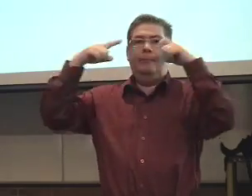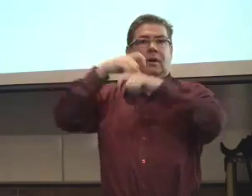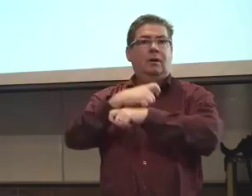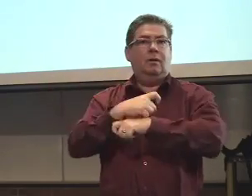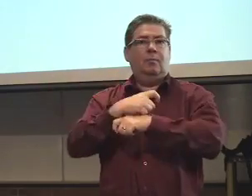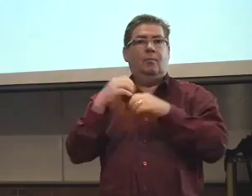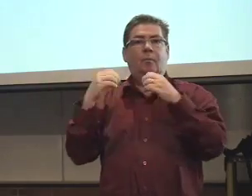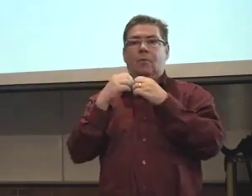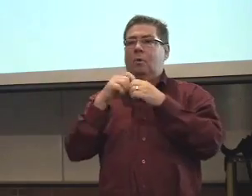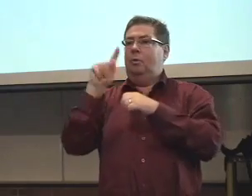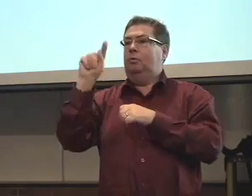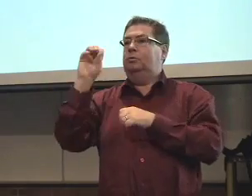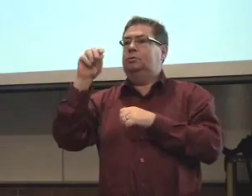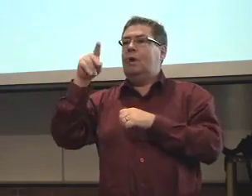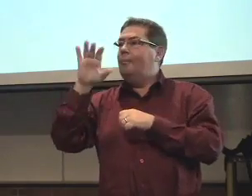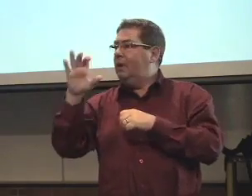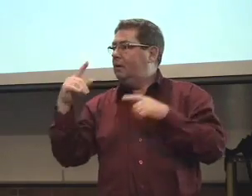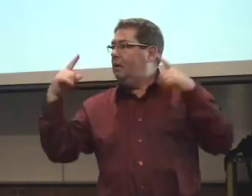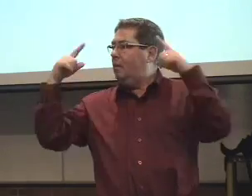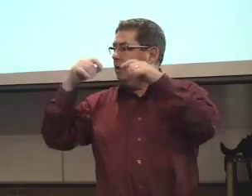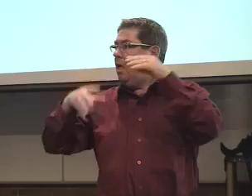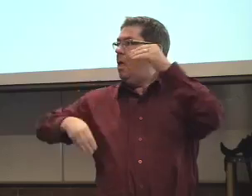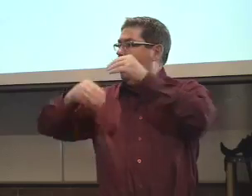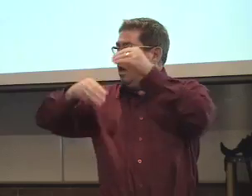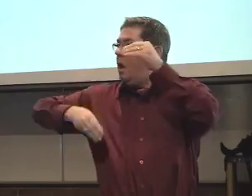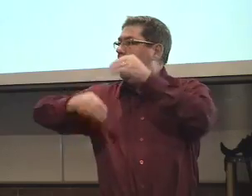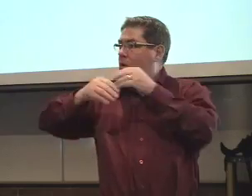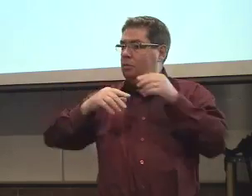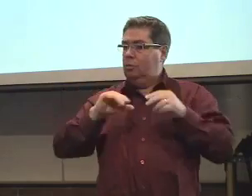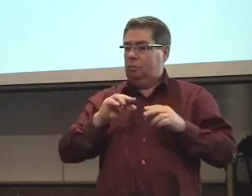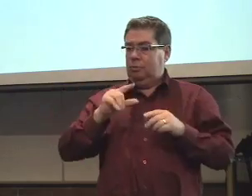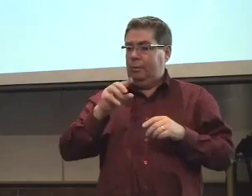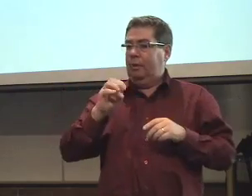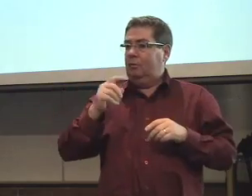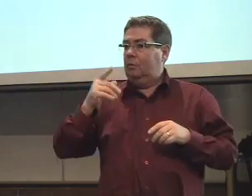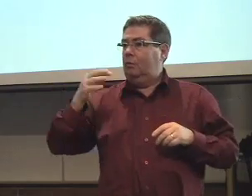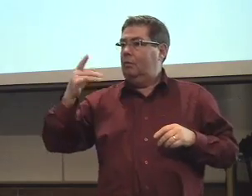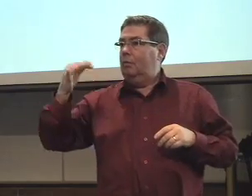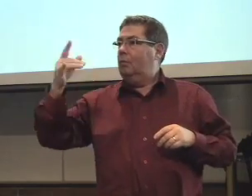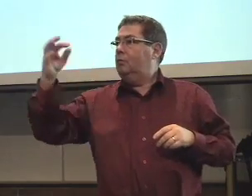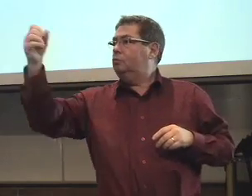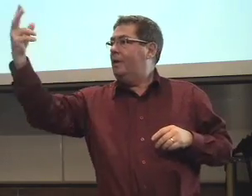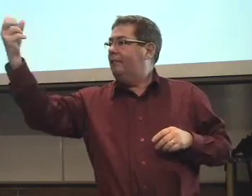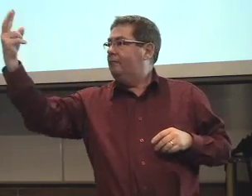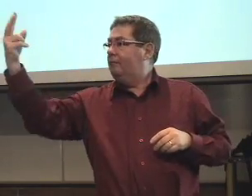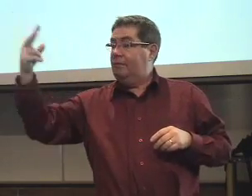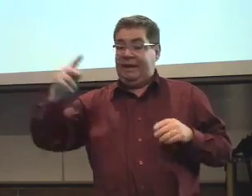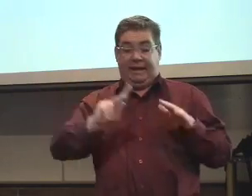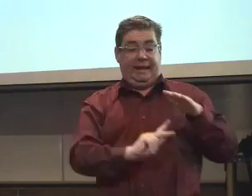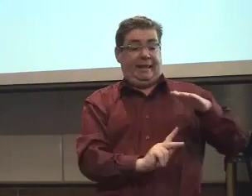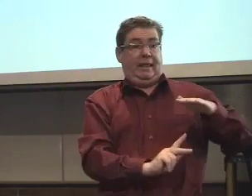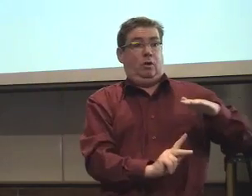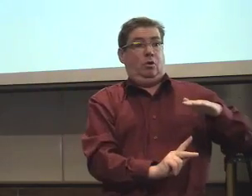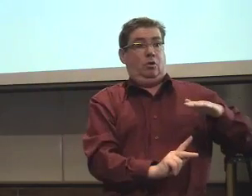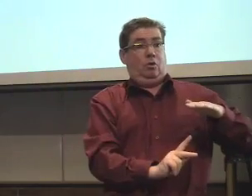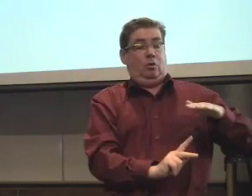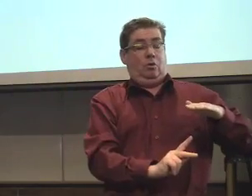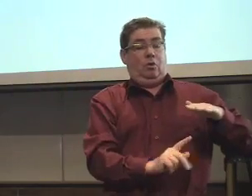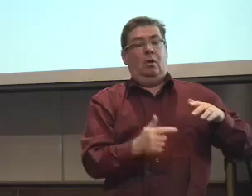by the topics, tons of stuff. So for example, at the kindergarten level, and all I did was take